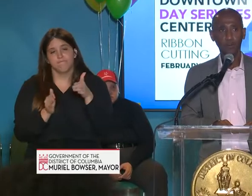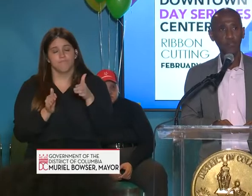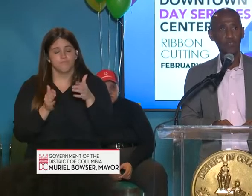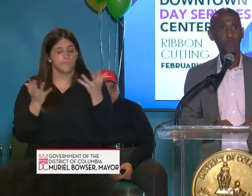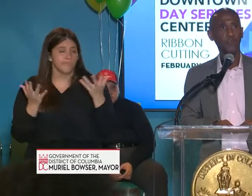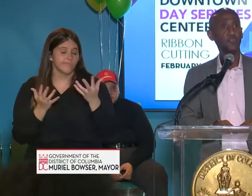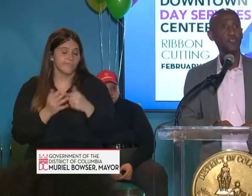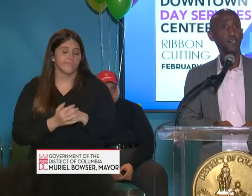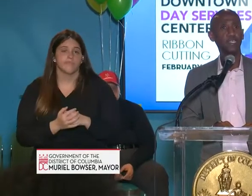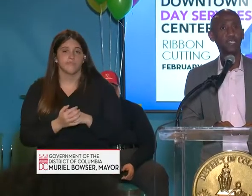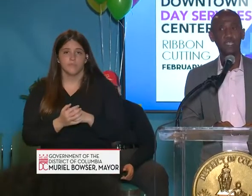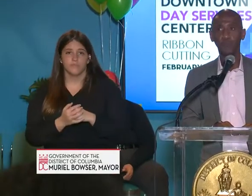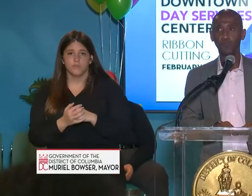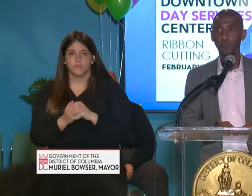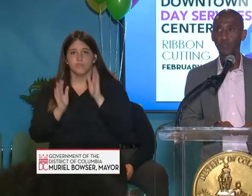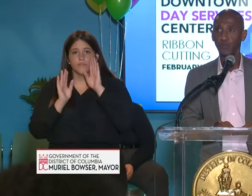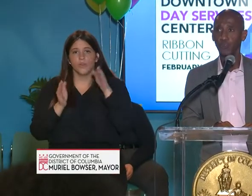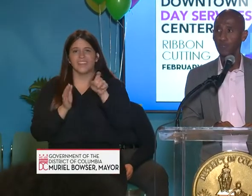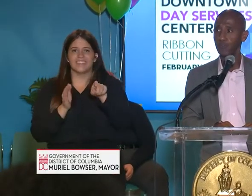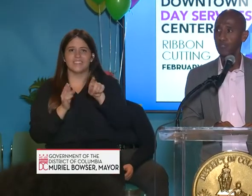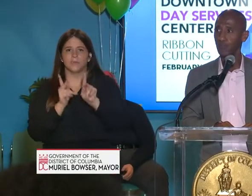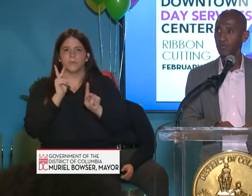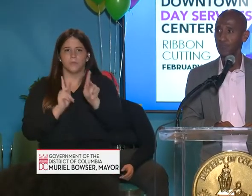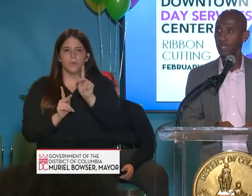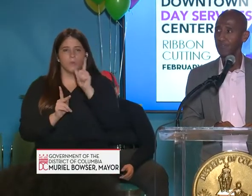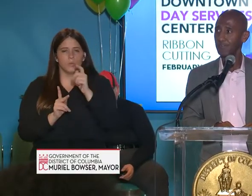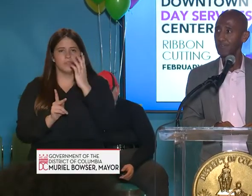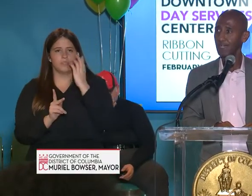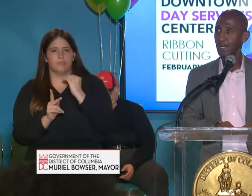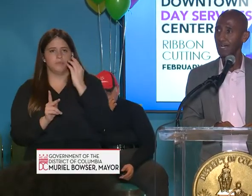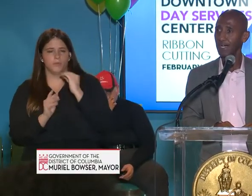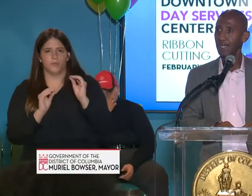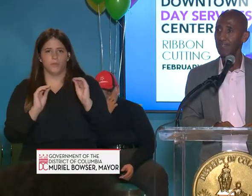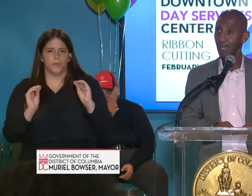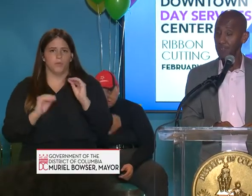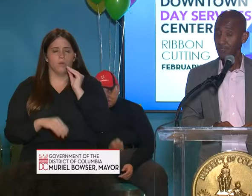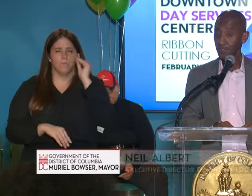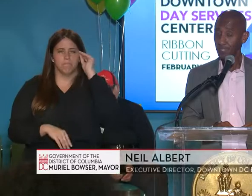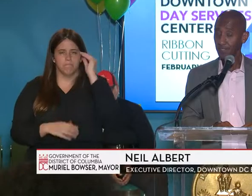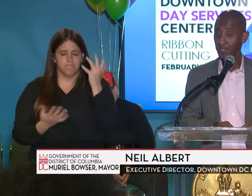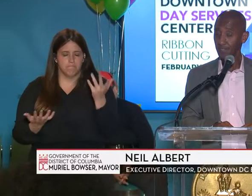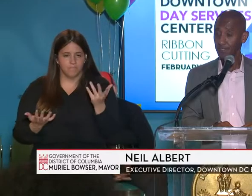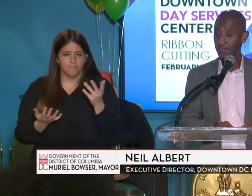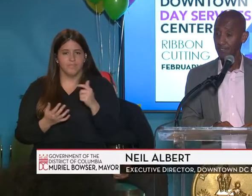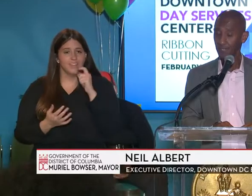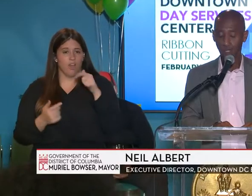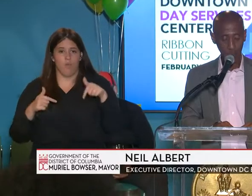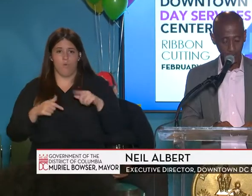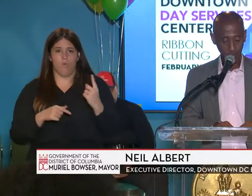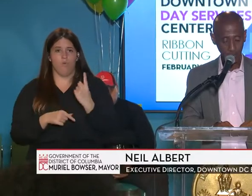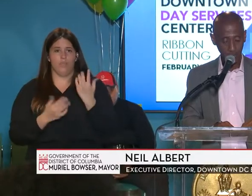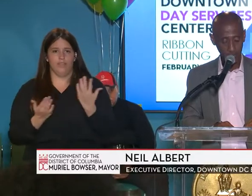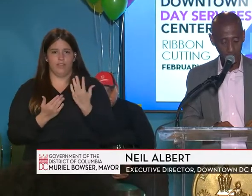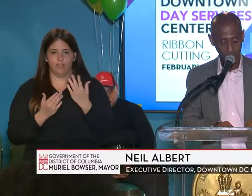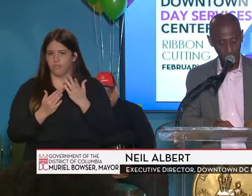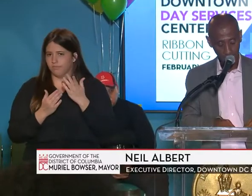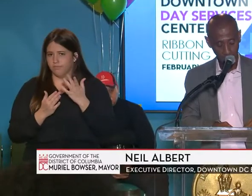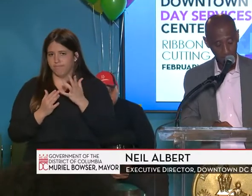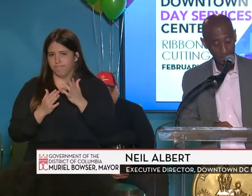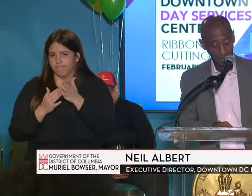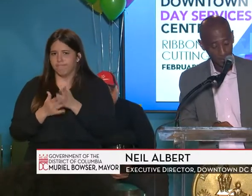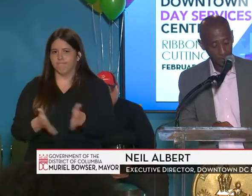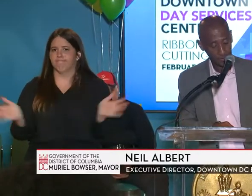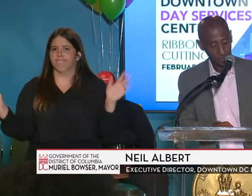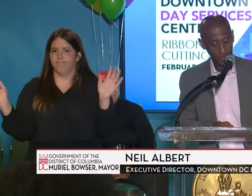in focusing on the needs of people who are experiencing homelessness, not just in downtown DC, but